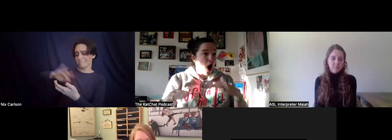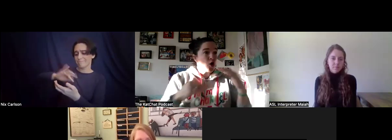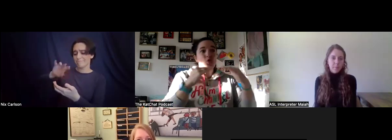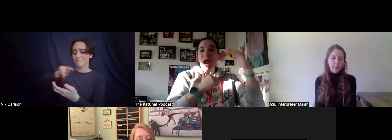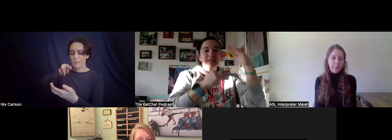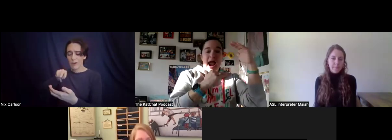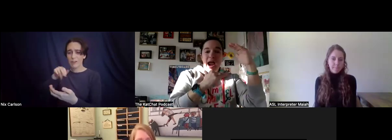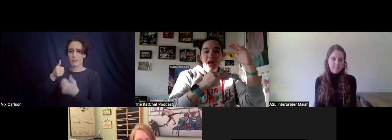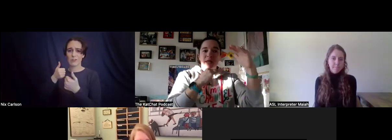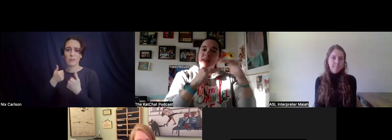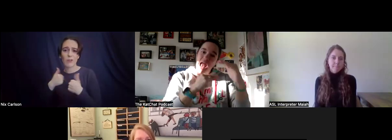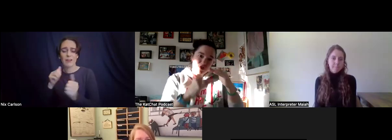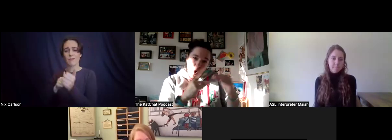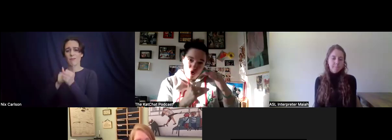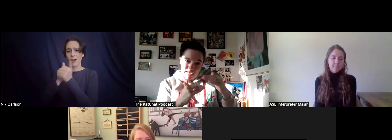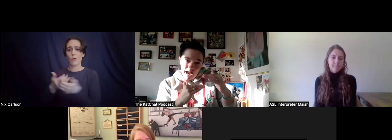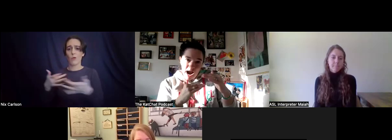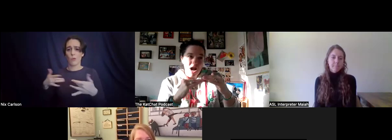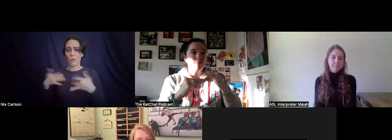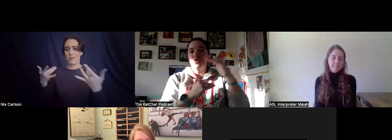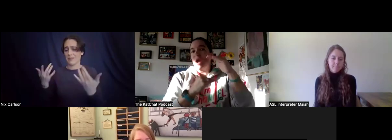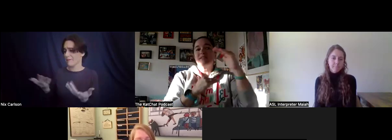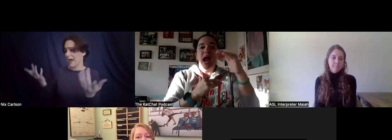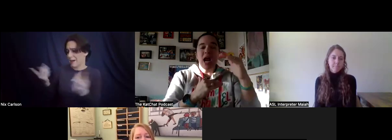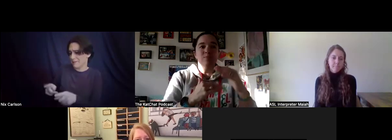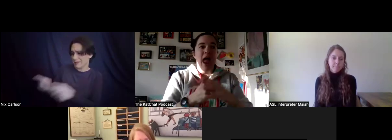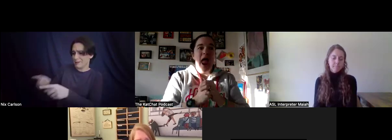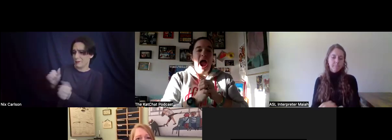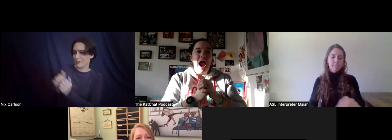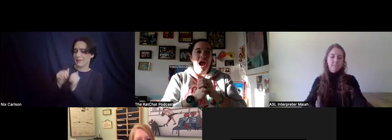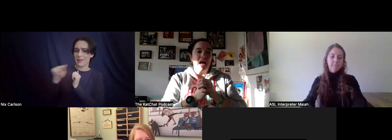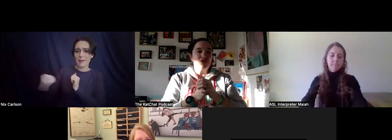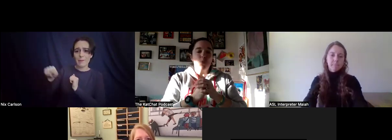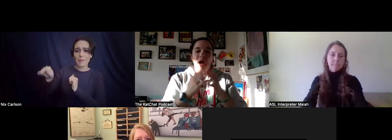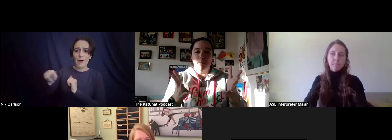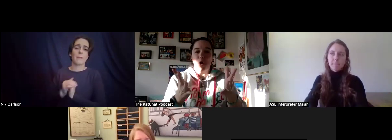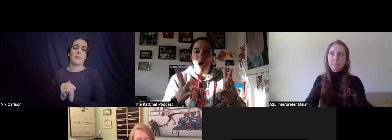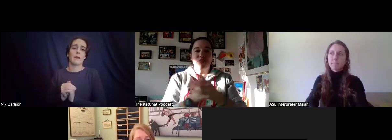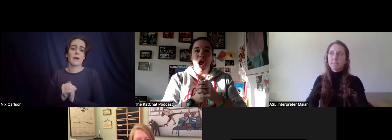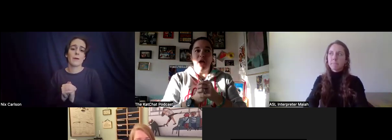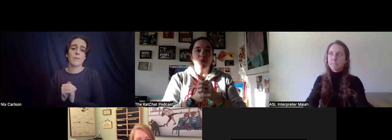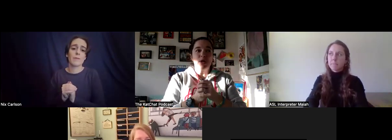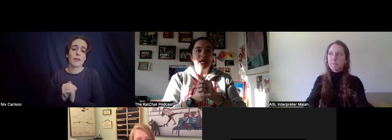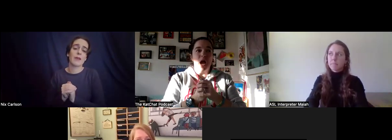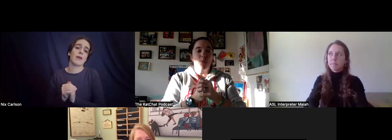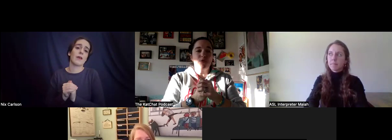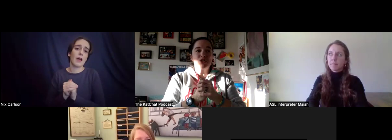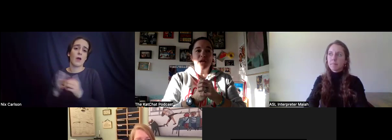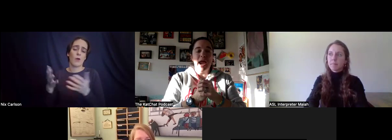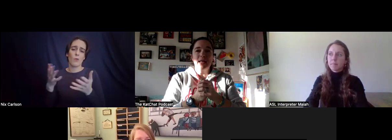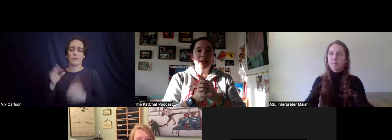up. Great yeah, time, not so great time, great time. And I just wanted to put out there that I